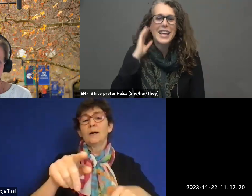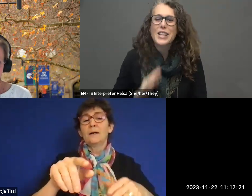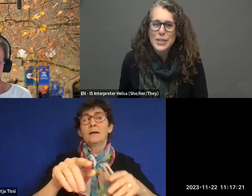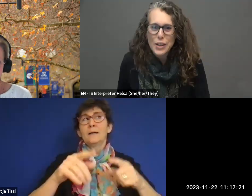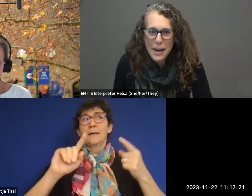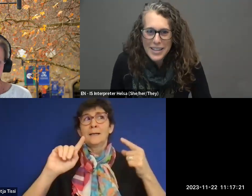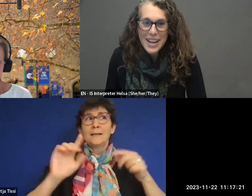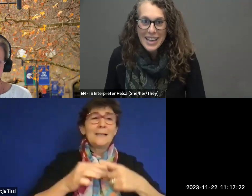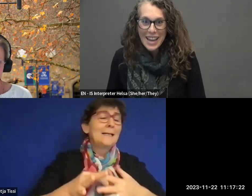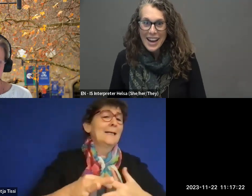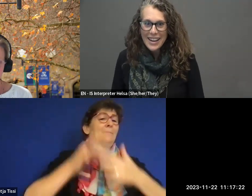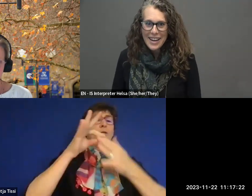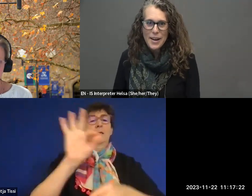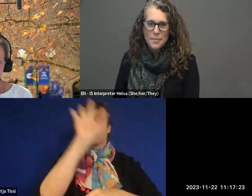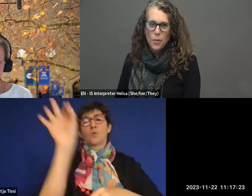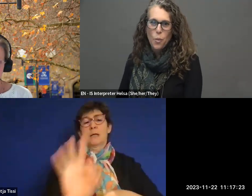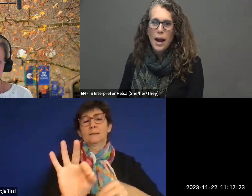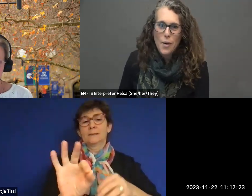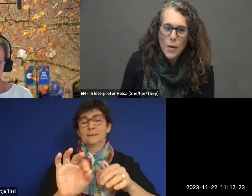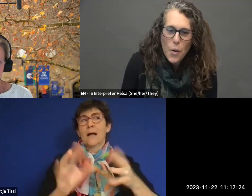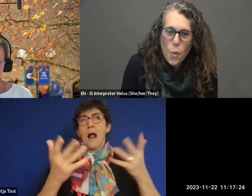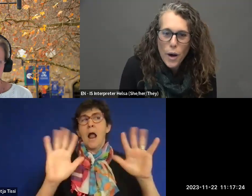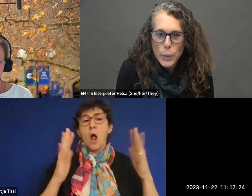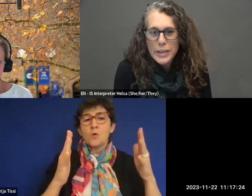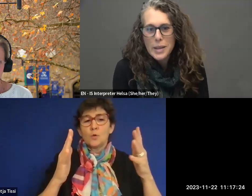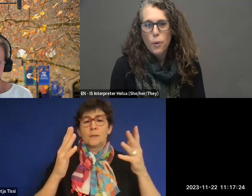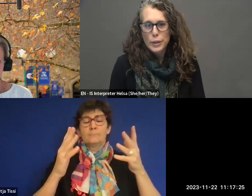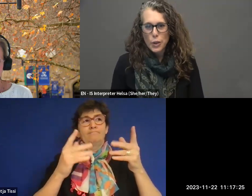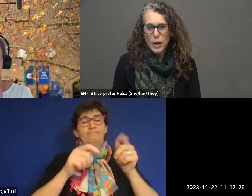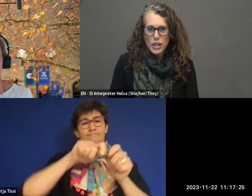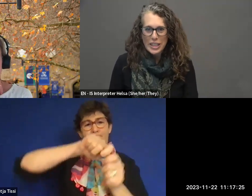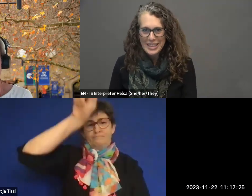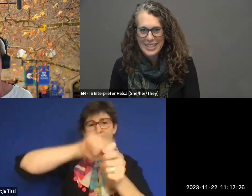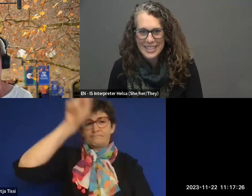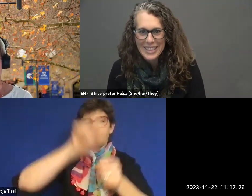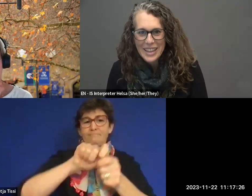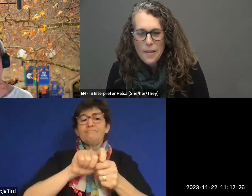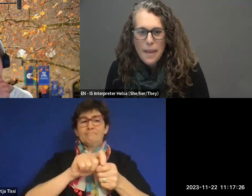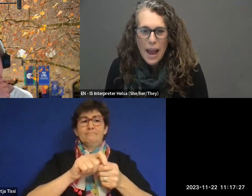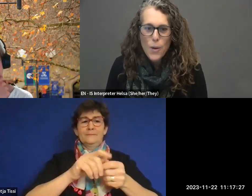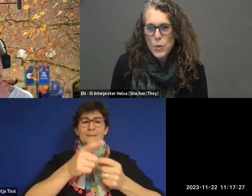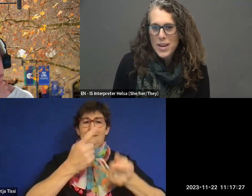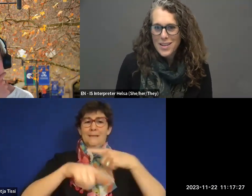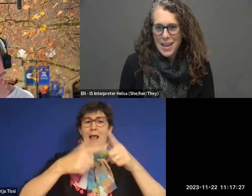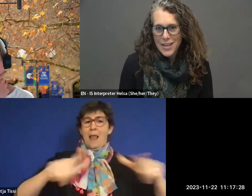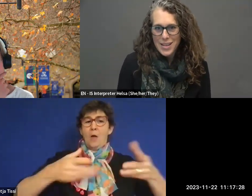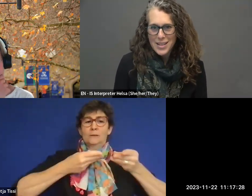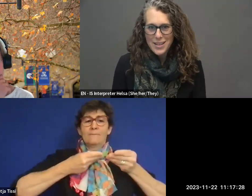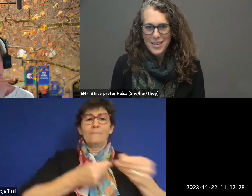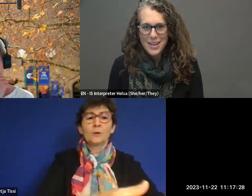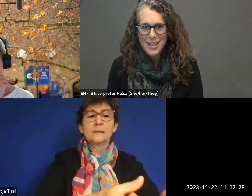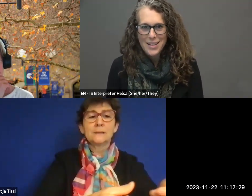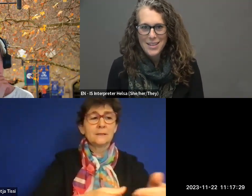Great, thank you so much. Yeah, wow, what a really important question. How do we